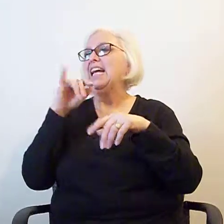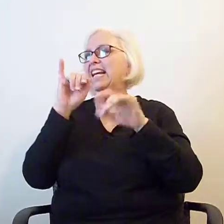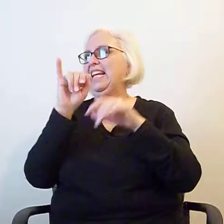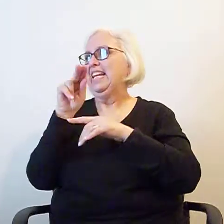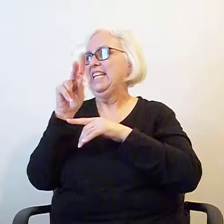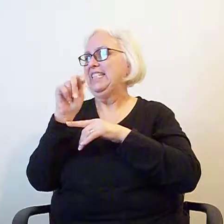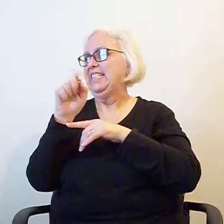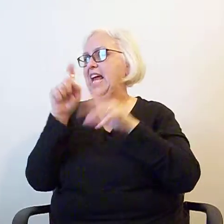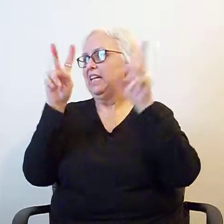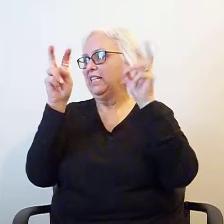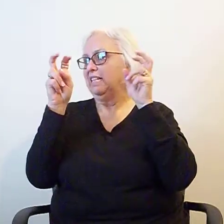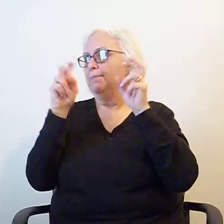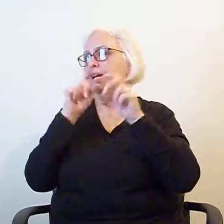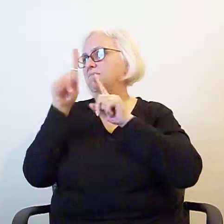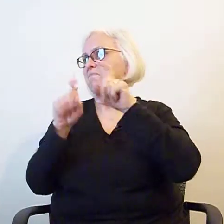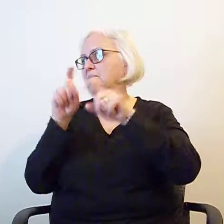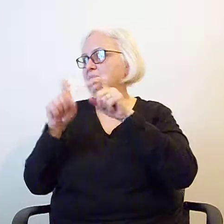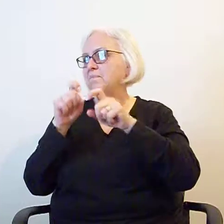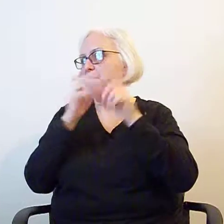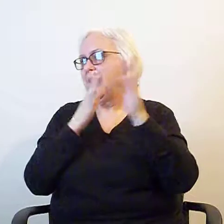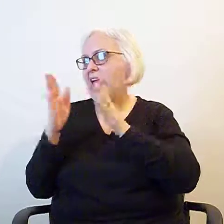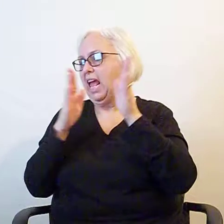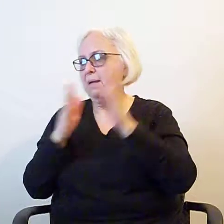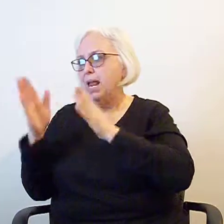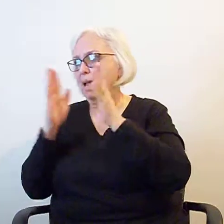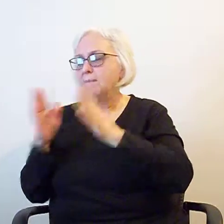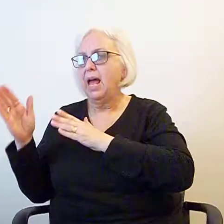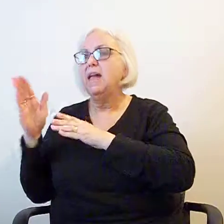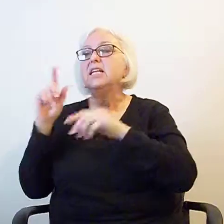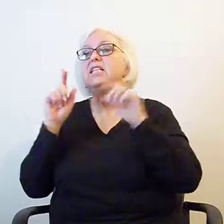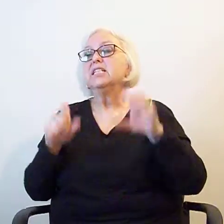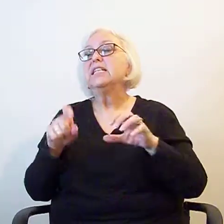be conducted within 60 days of your services starting.